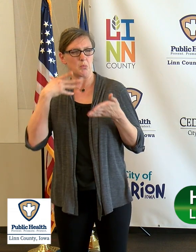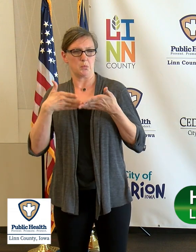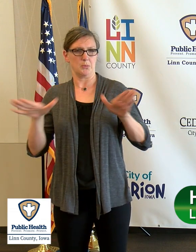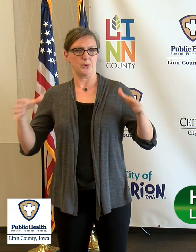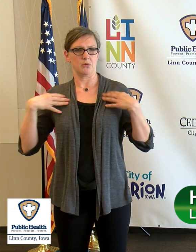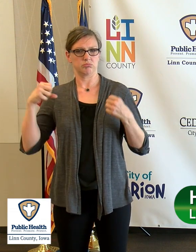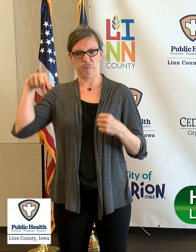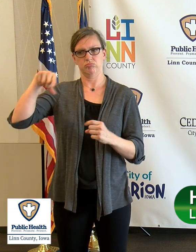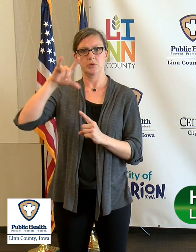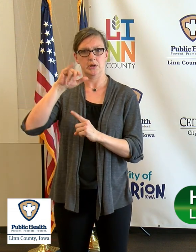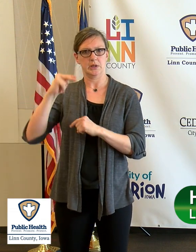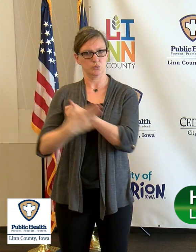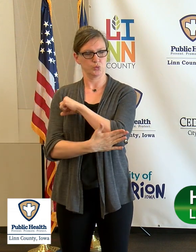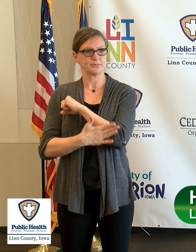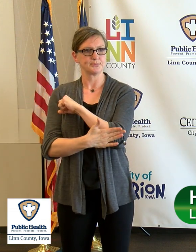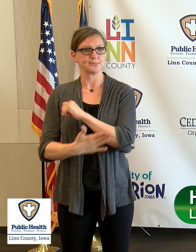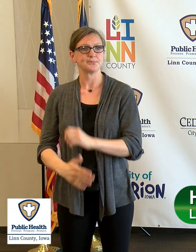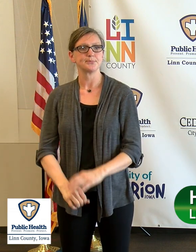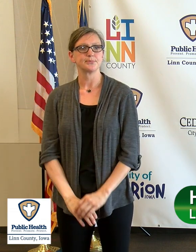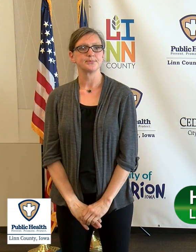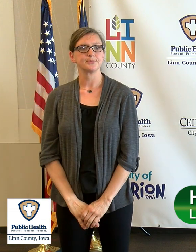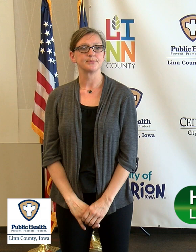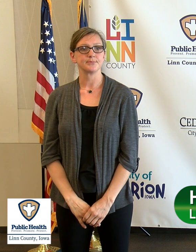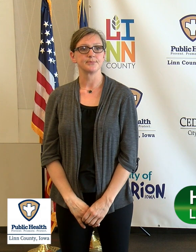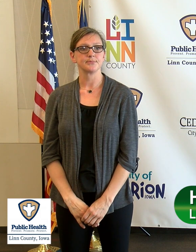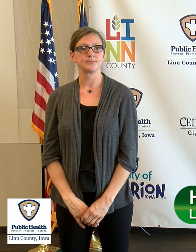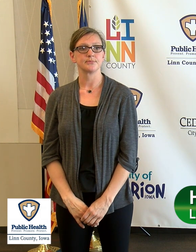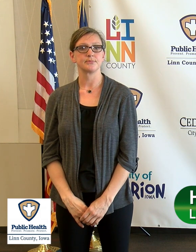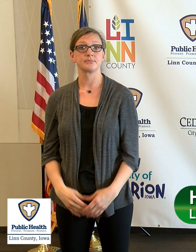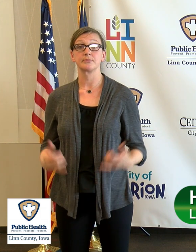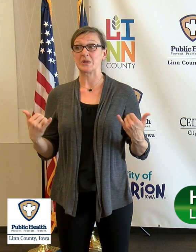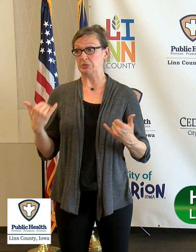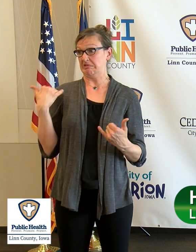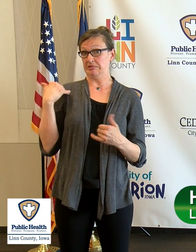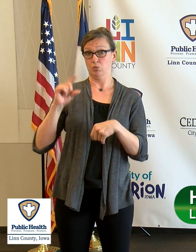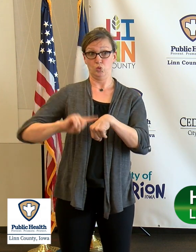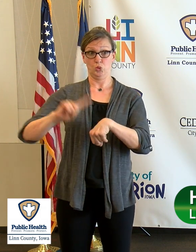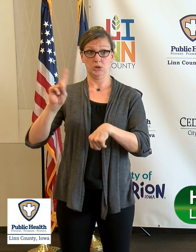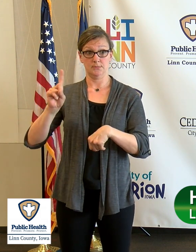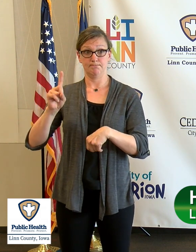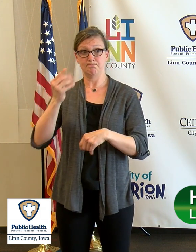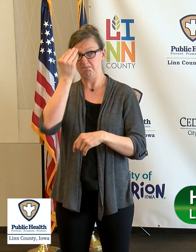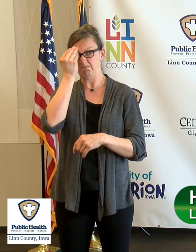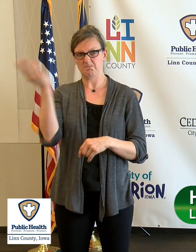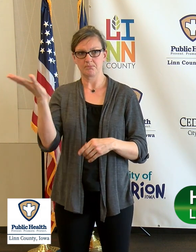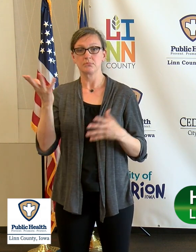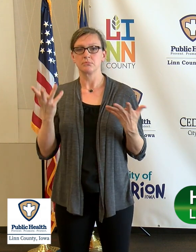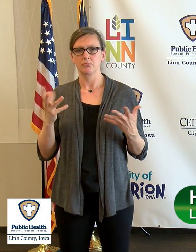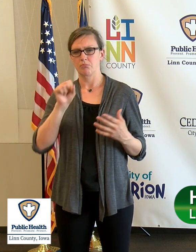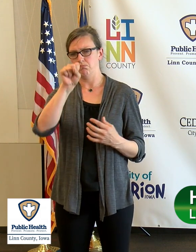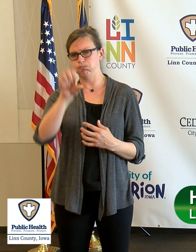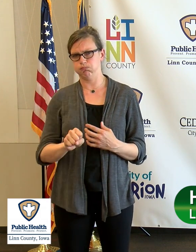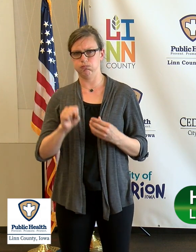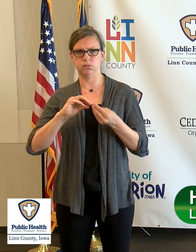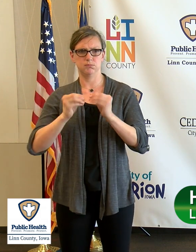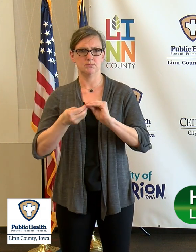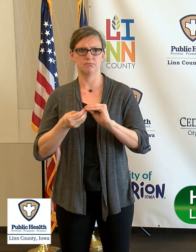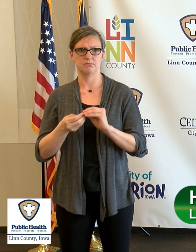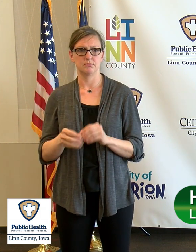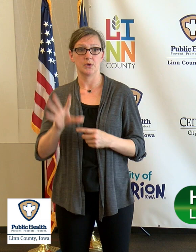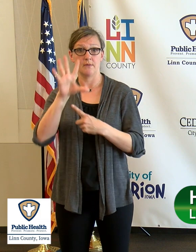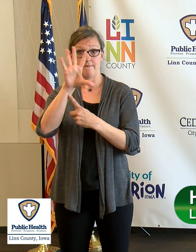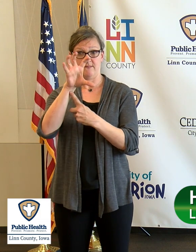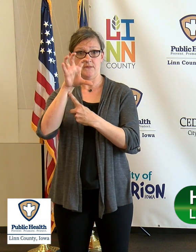Health. As of 1 p.m. today, there are currently 507 cases